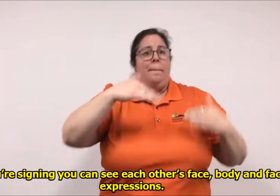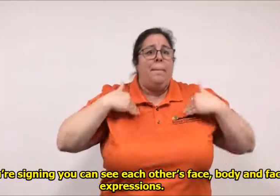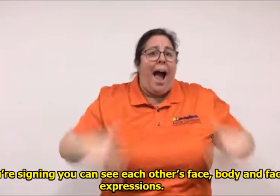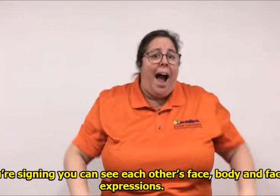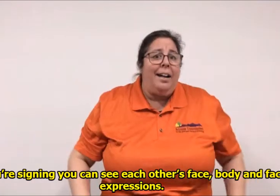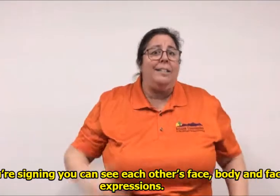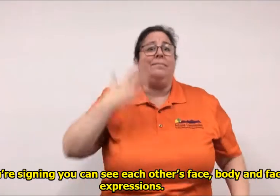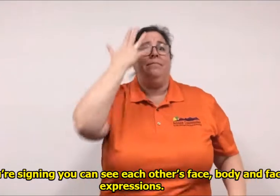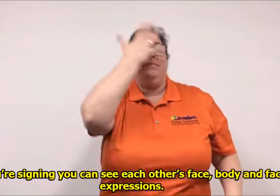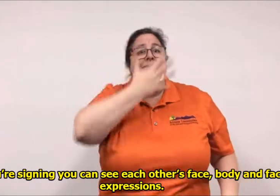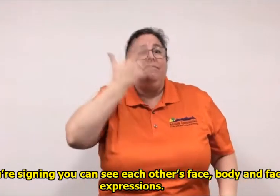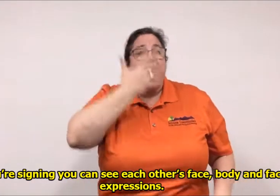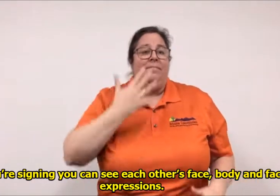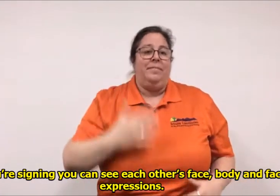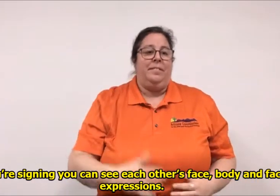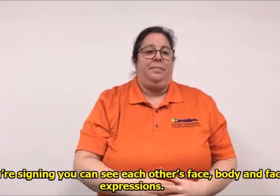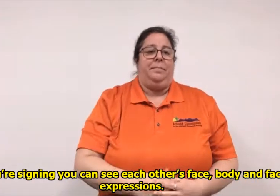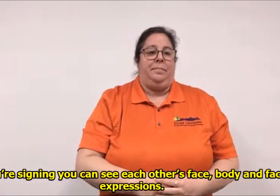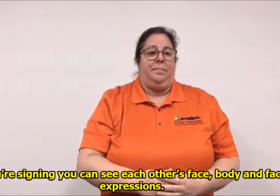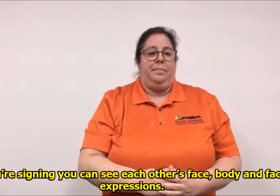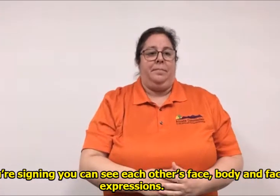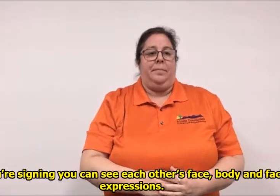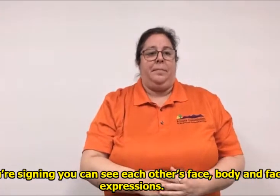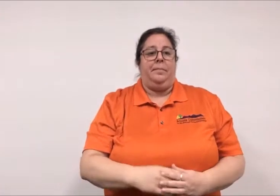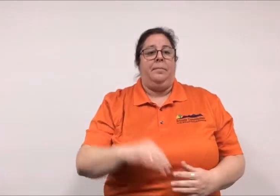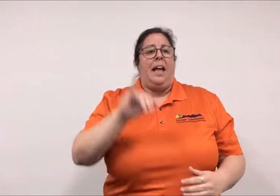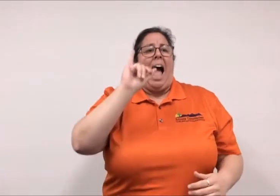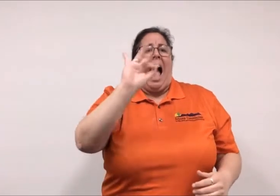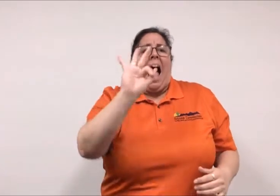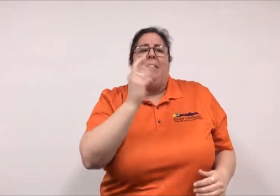face, body, and facial expressions.